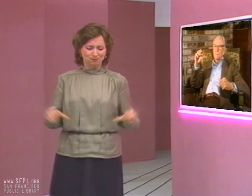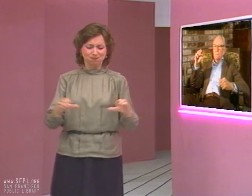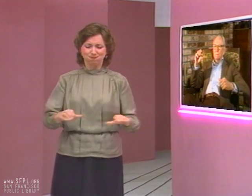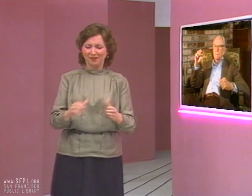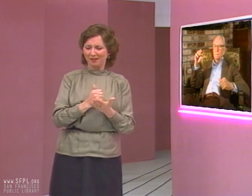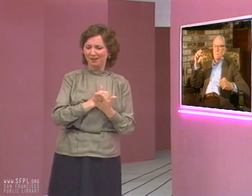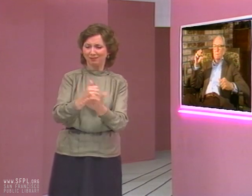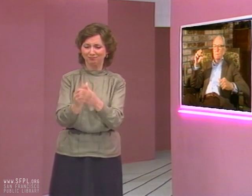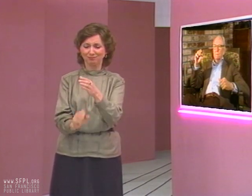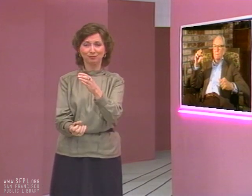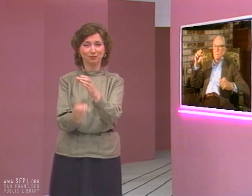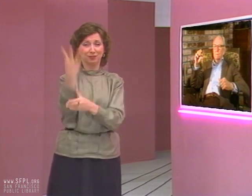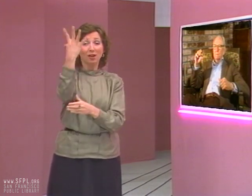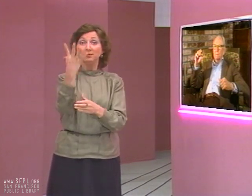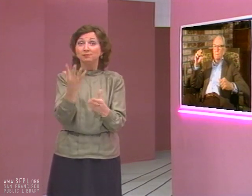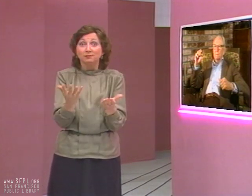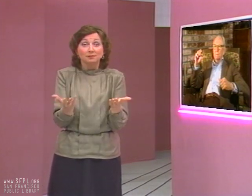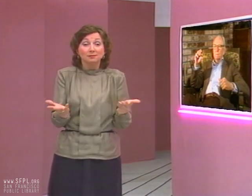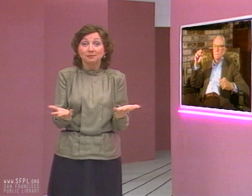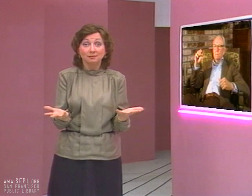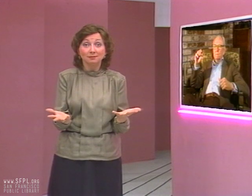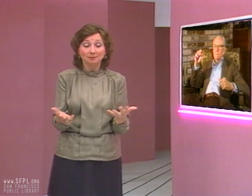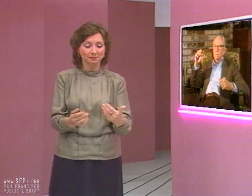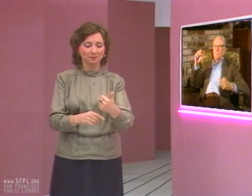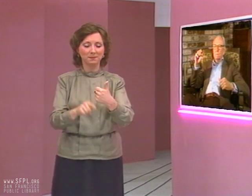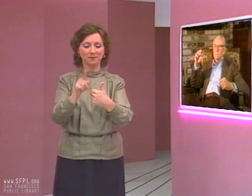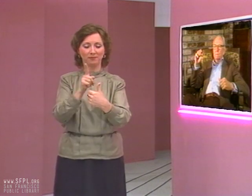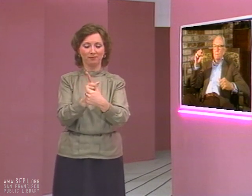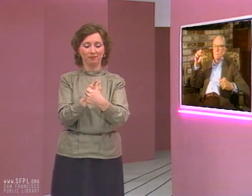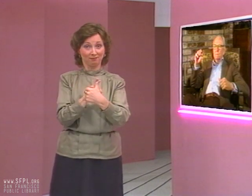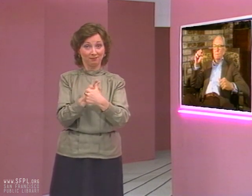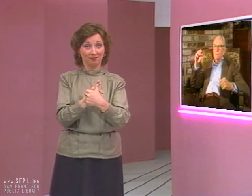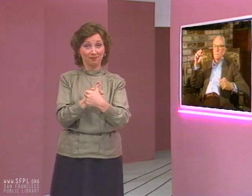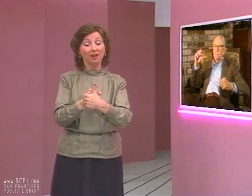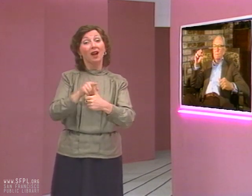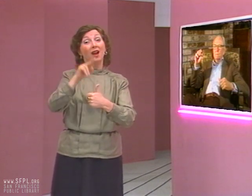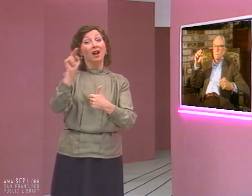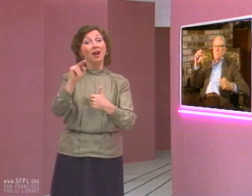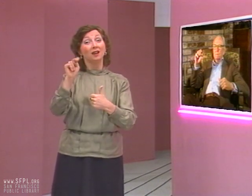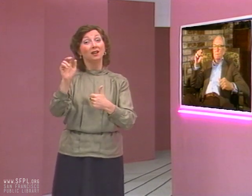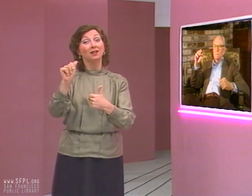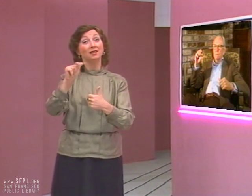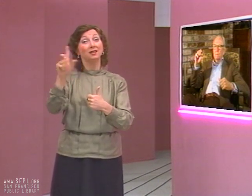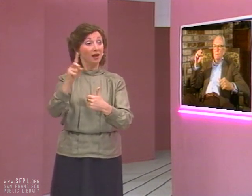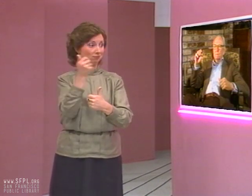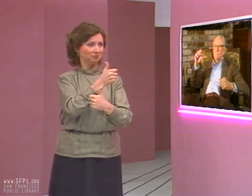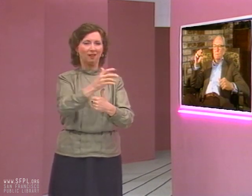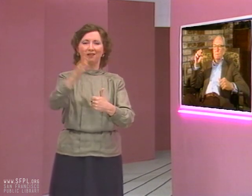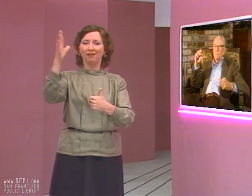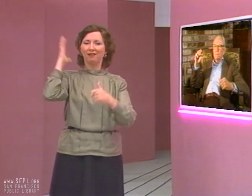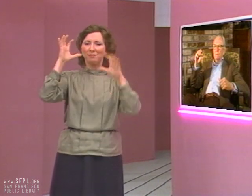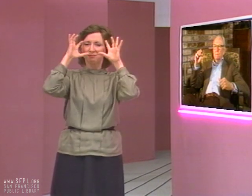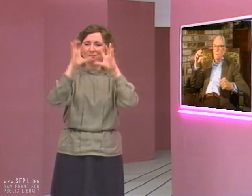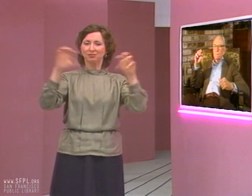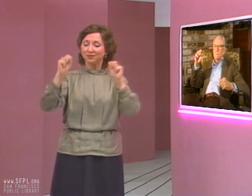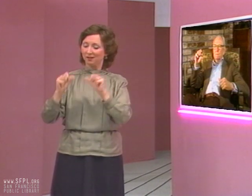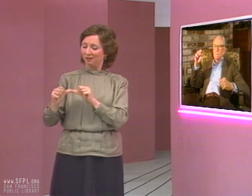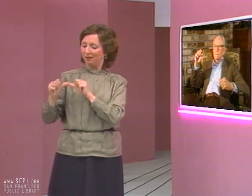Dr. Burns has worked to improve the lives of deaf people through his efforts as president of the National Association of the